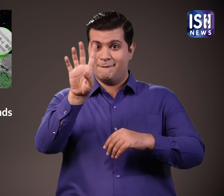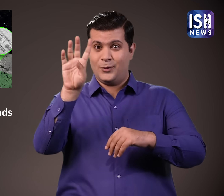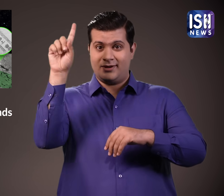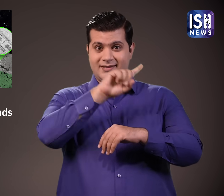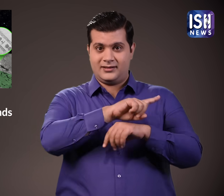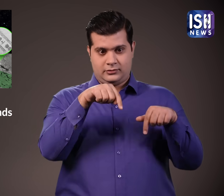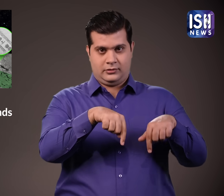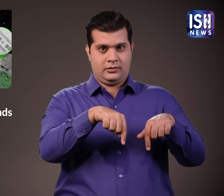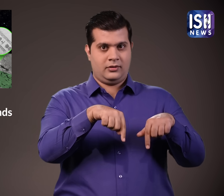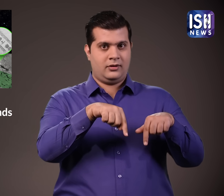14 earth days.